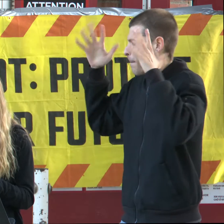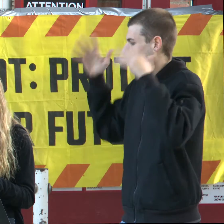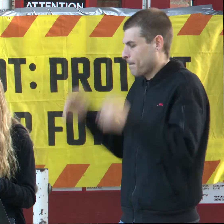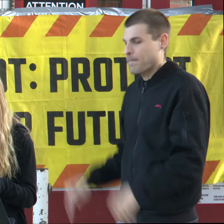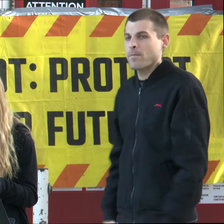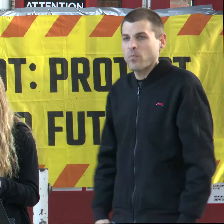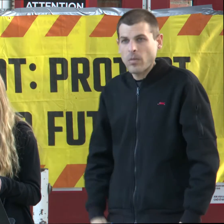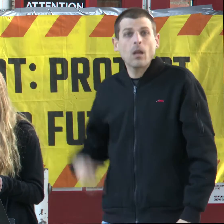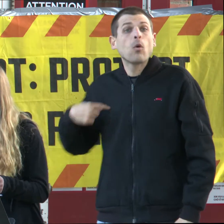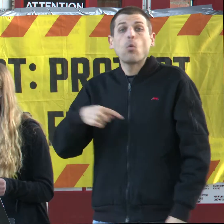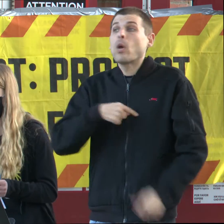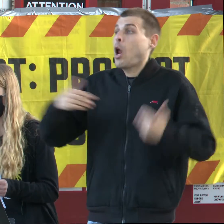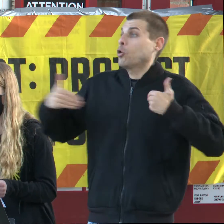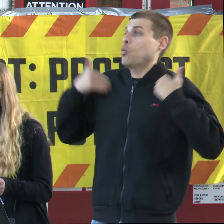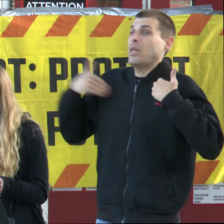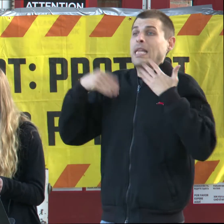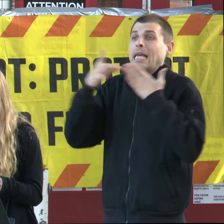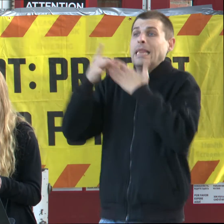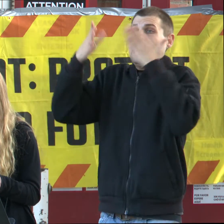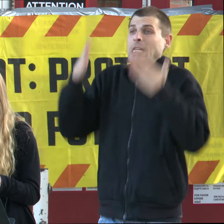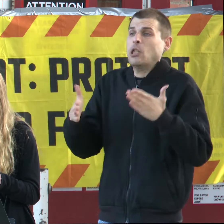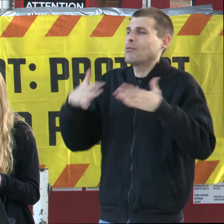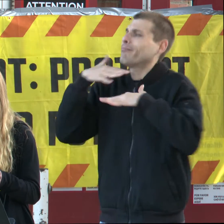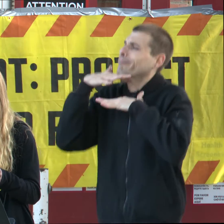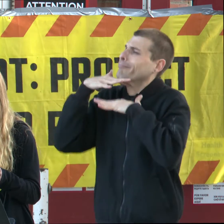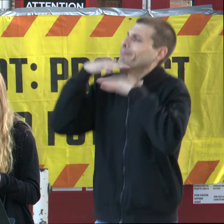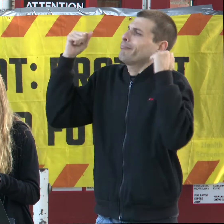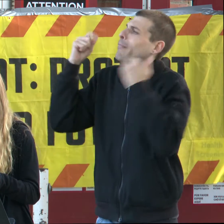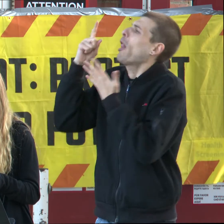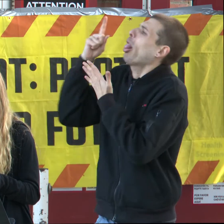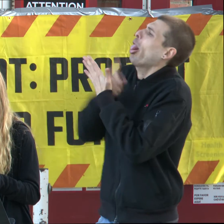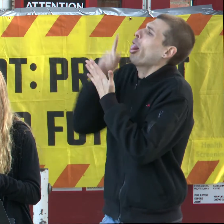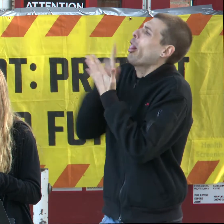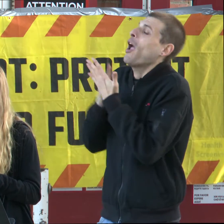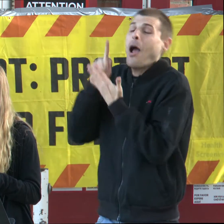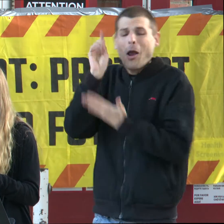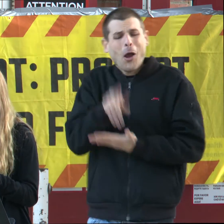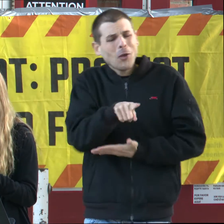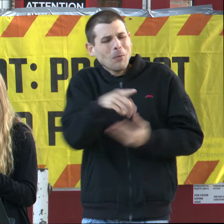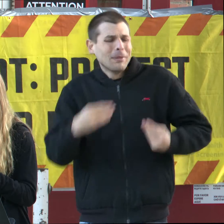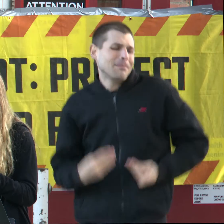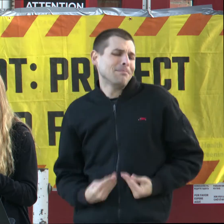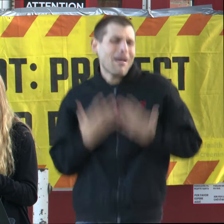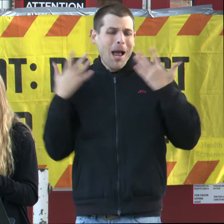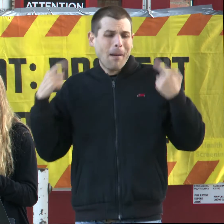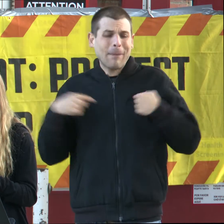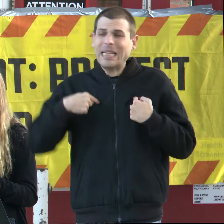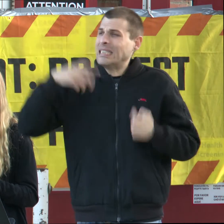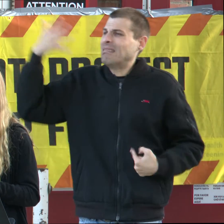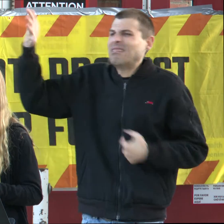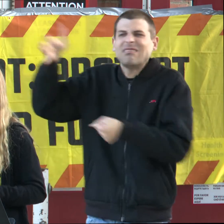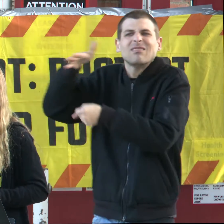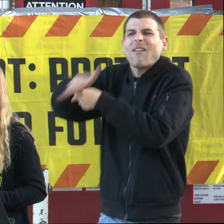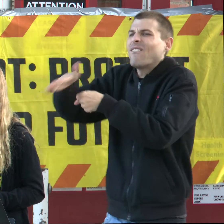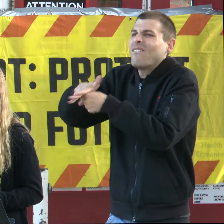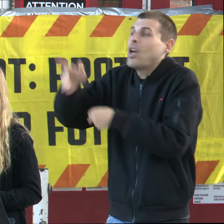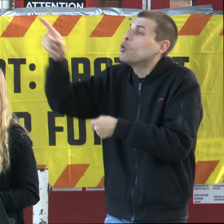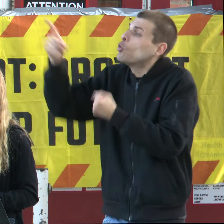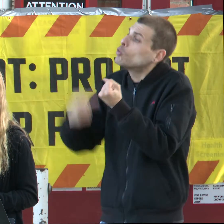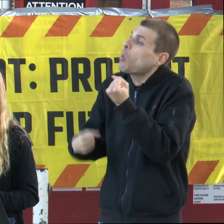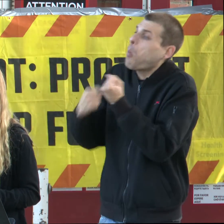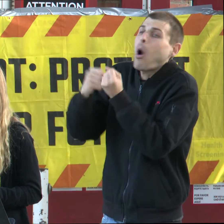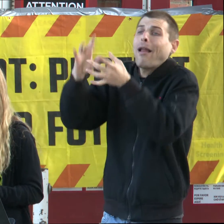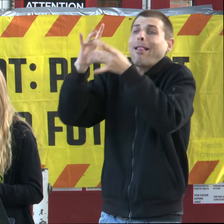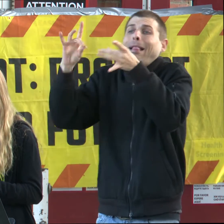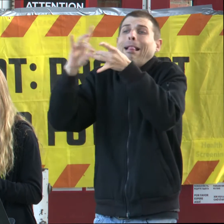As youth climate leaders, we're sick of being told that we are inspiring. Our officials can say that they support us, but we don't